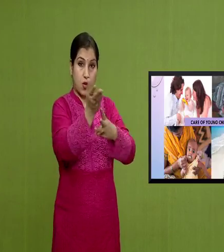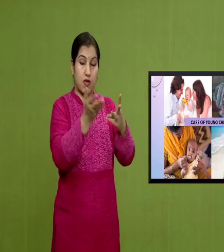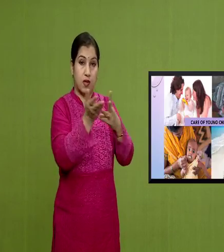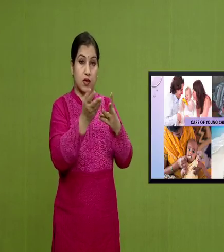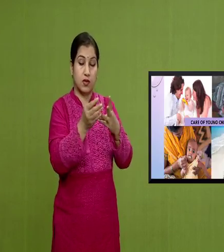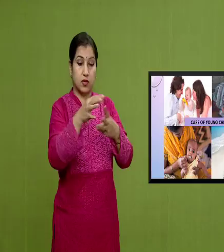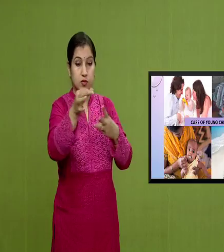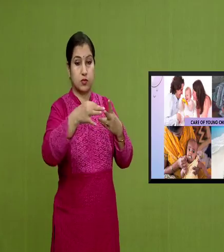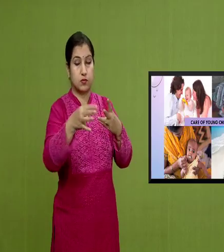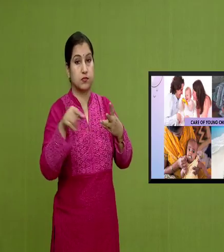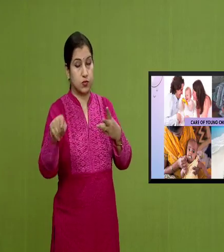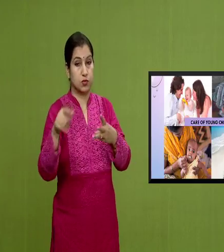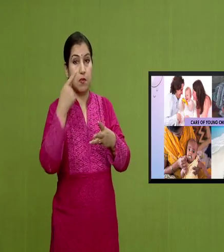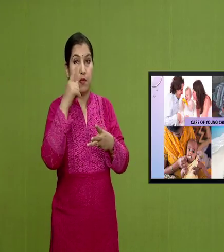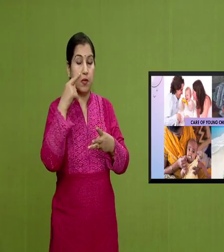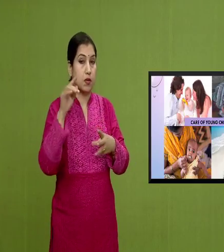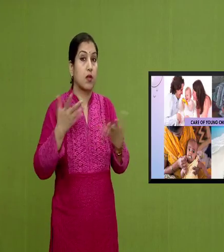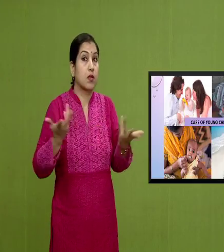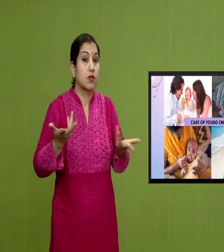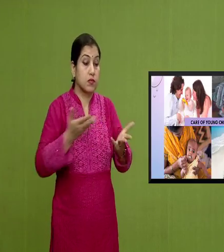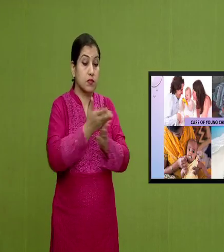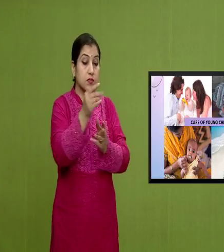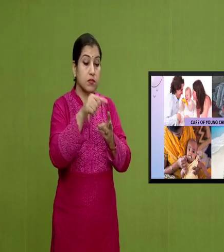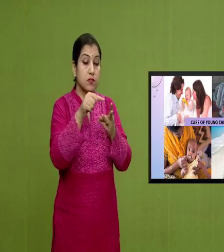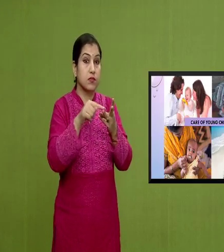to discipline their children.